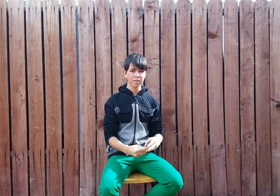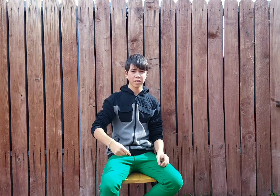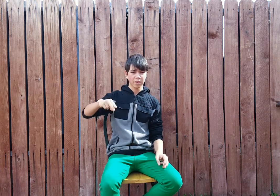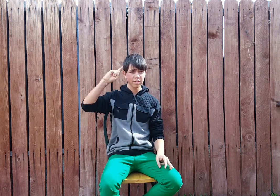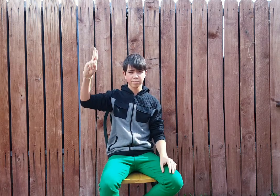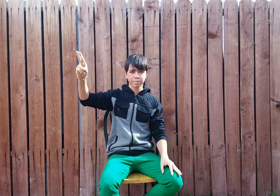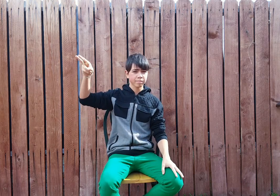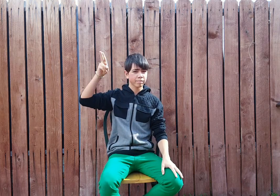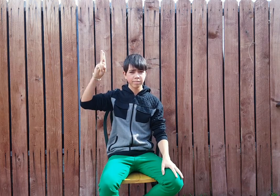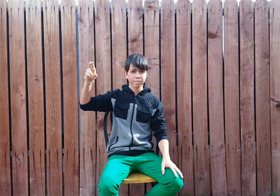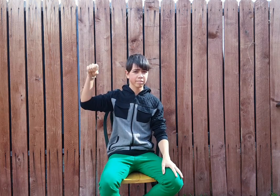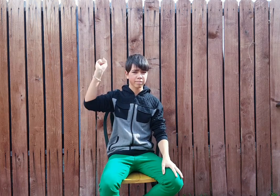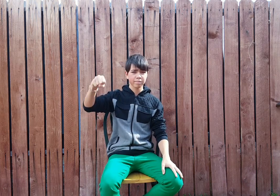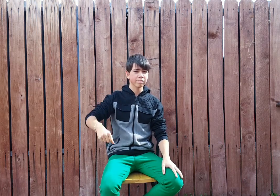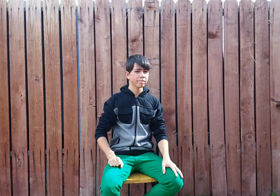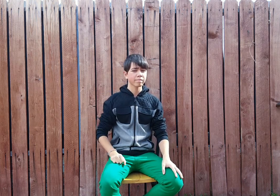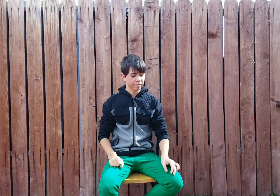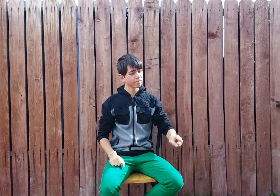Remember me